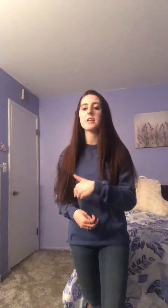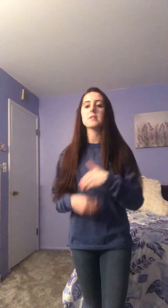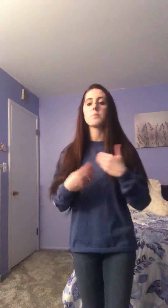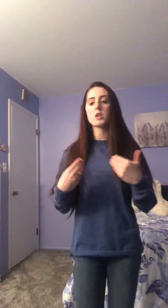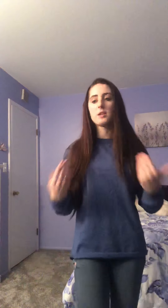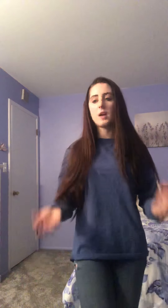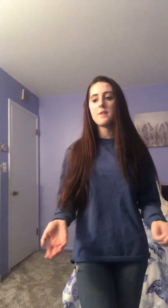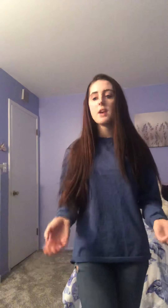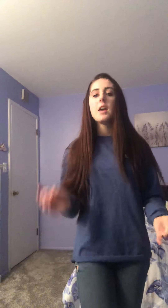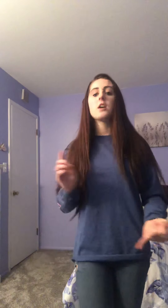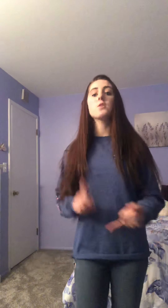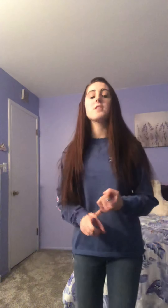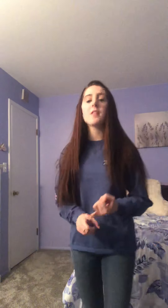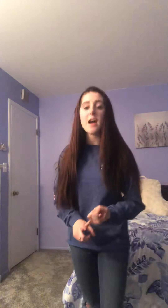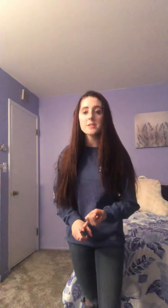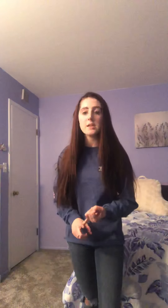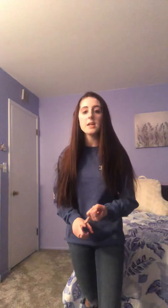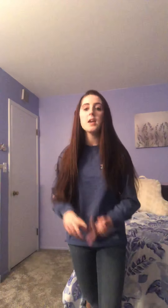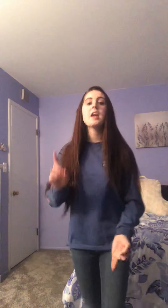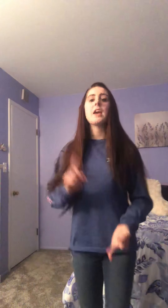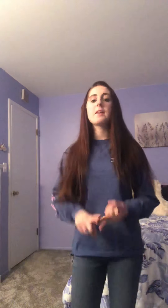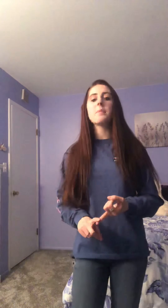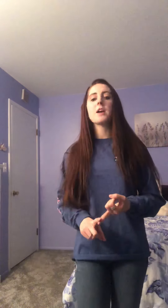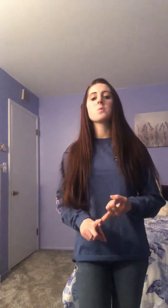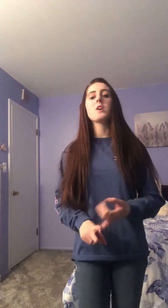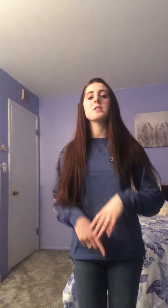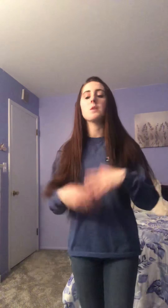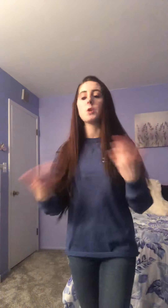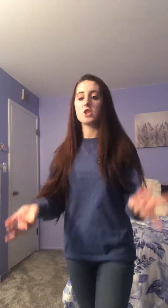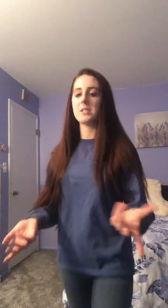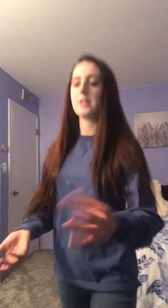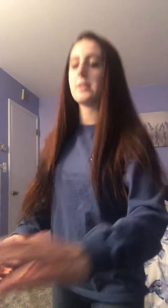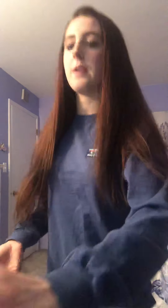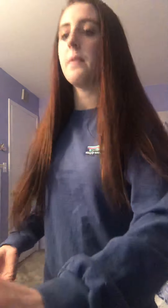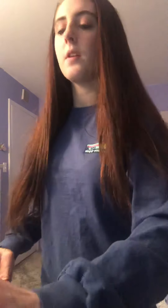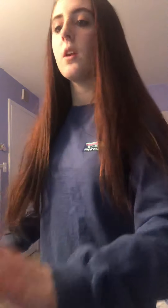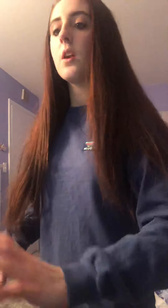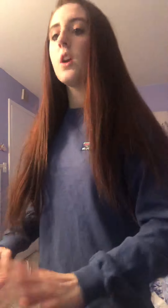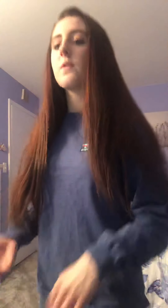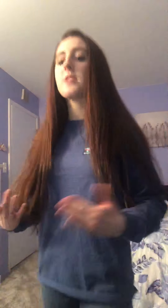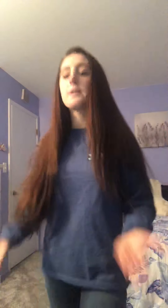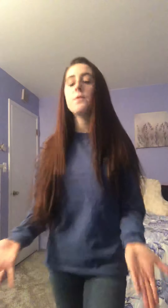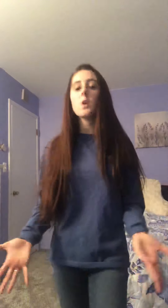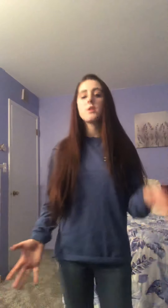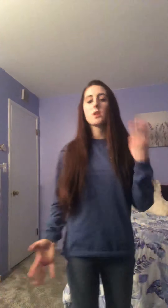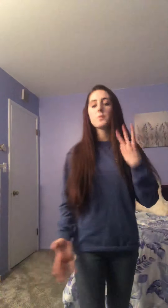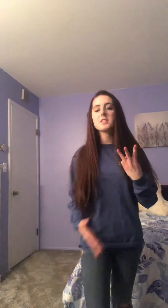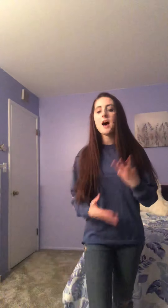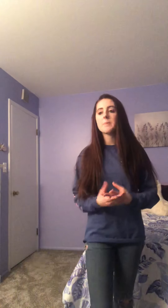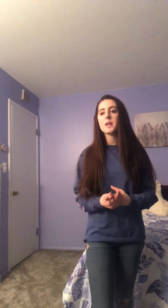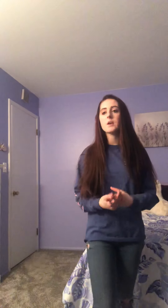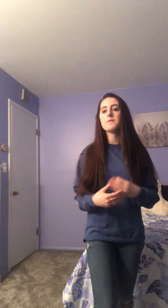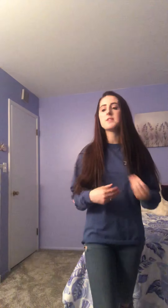is brought to life, including the last scene and the Black Swan scene where she's dancing. For slide 4, the 3 topics of physics